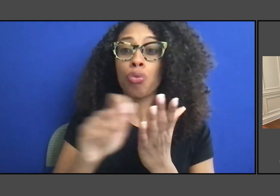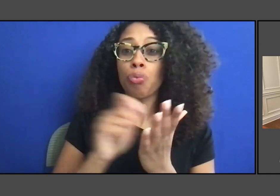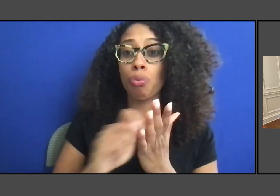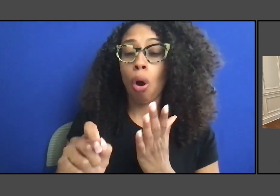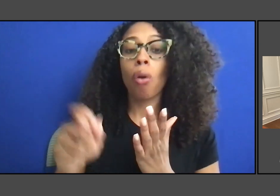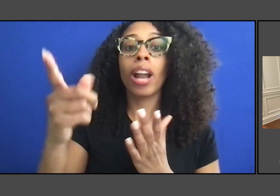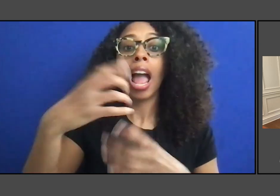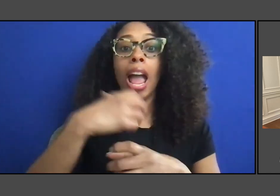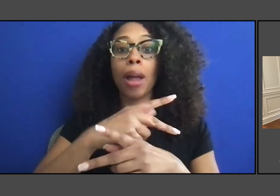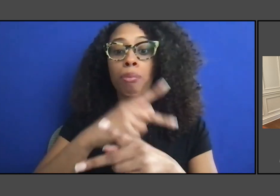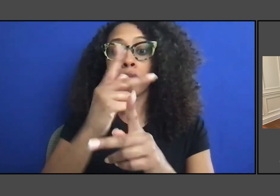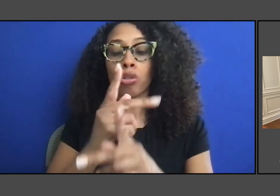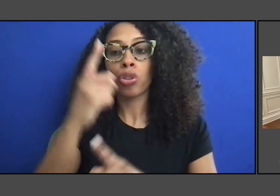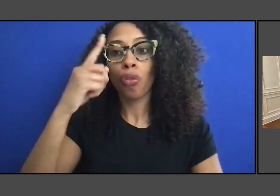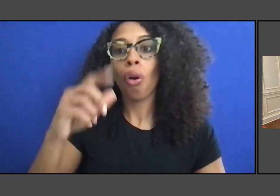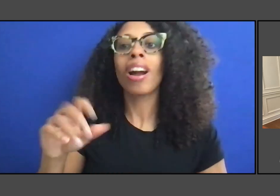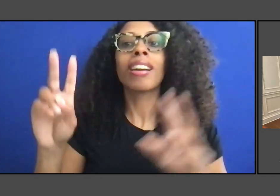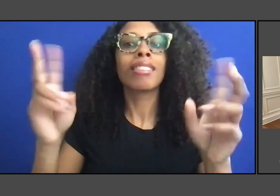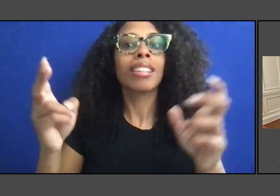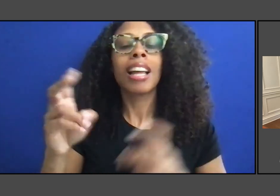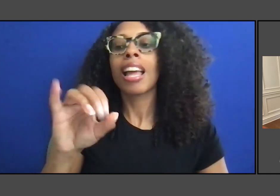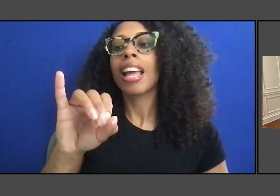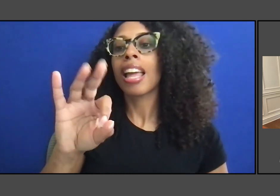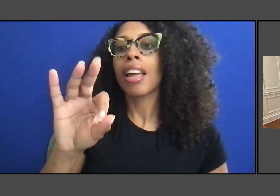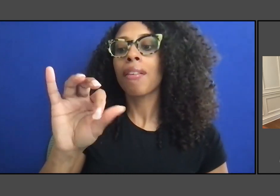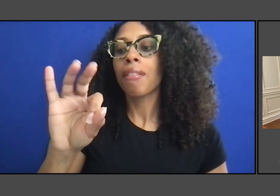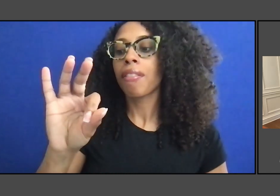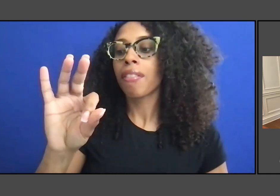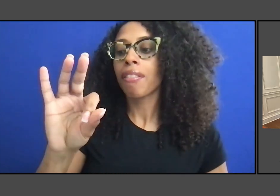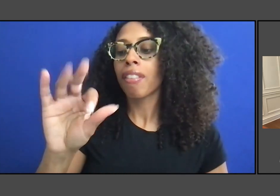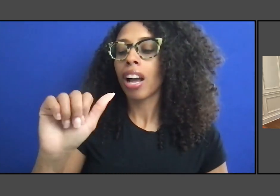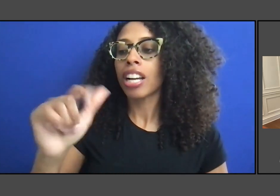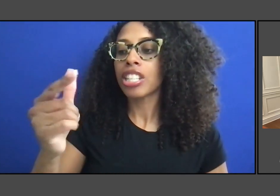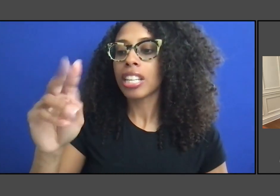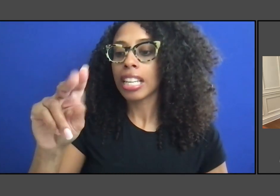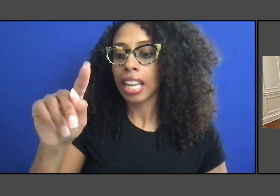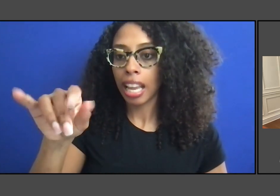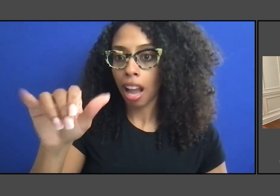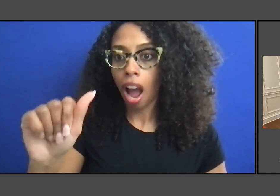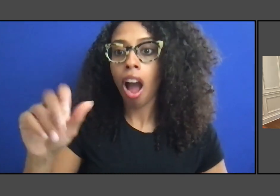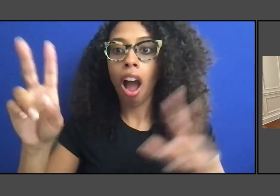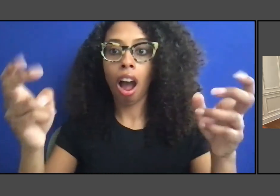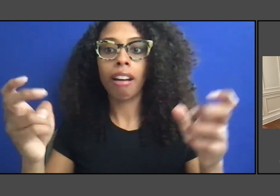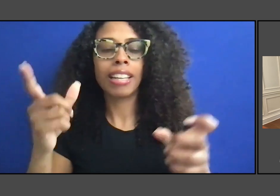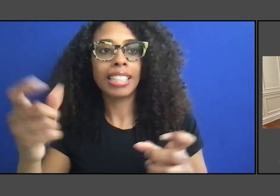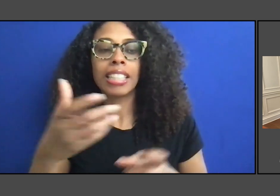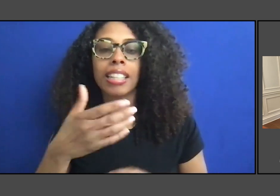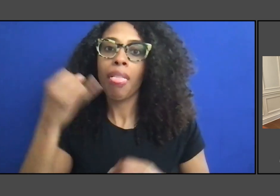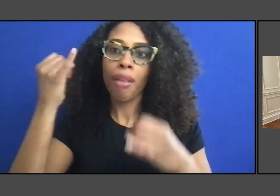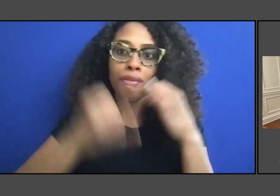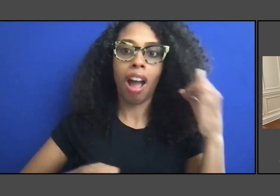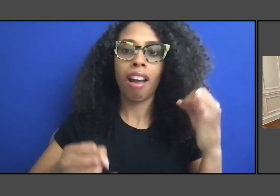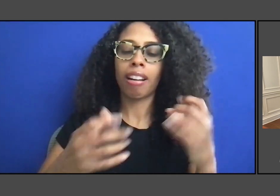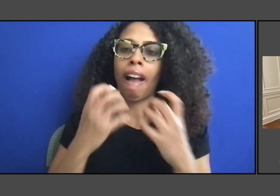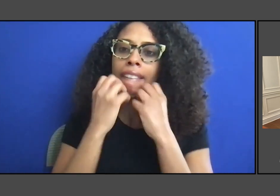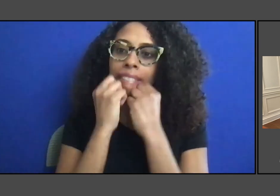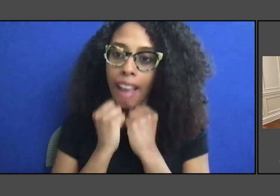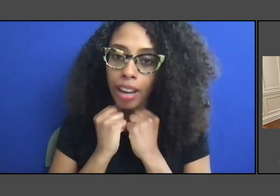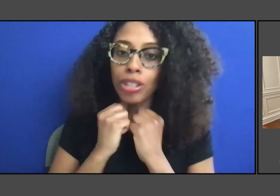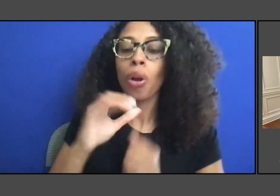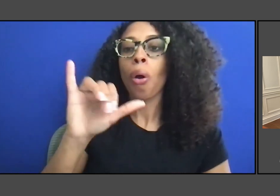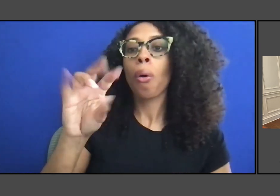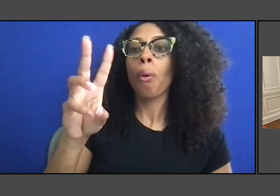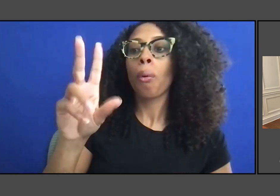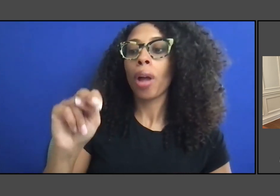the opera that would become the final masterwork of the great and beloved Wayne Shorter. Welcome,